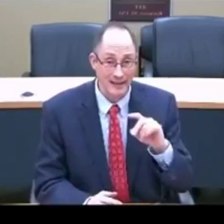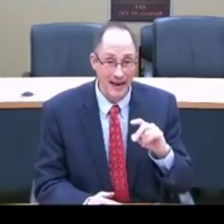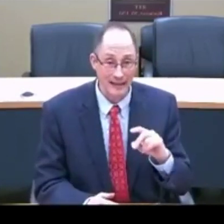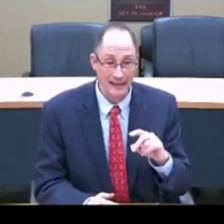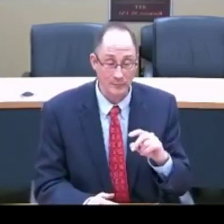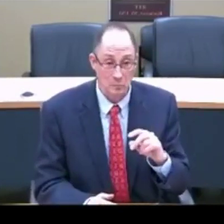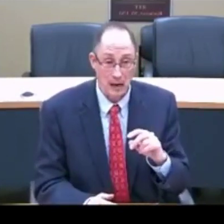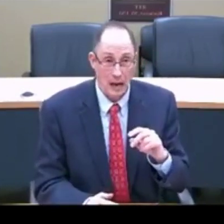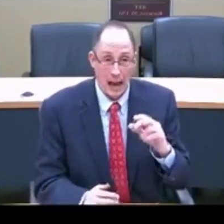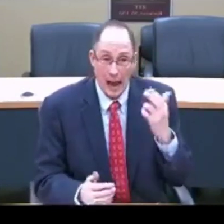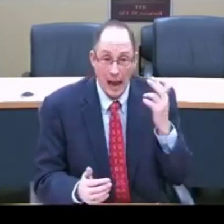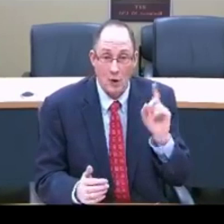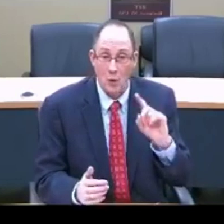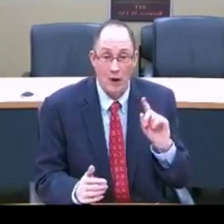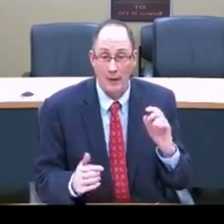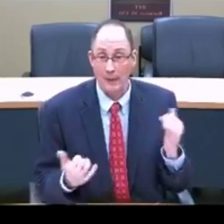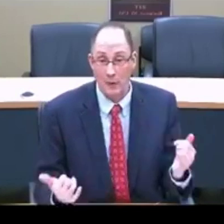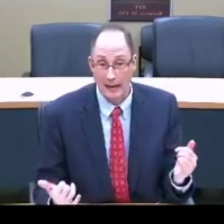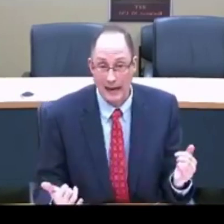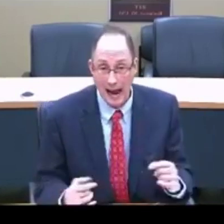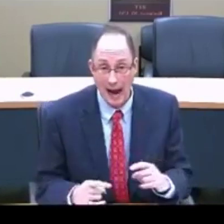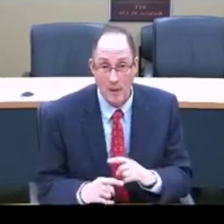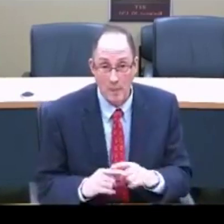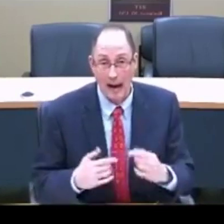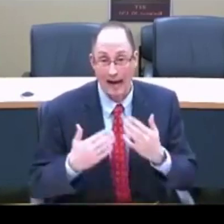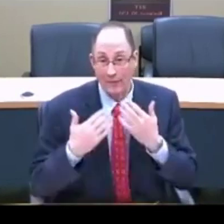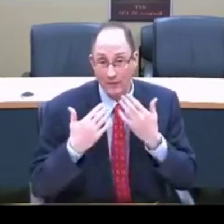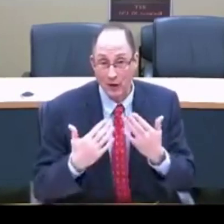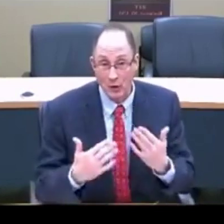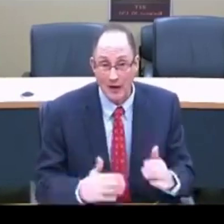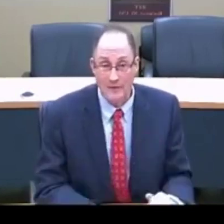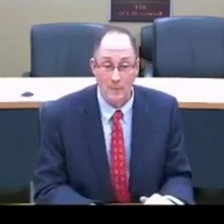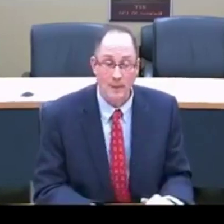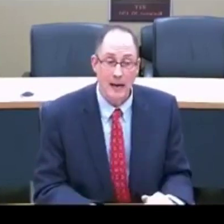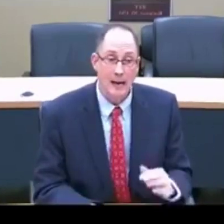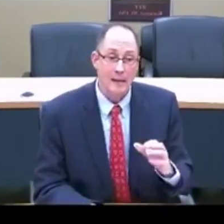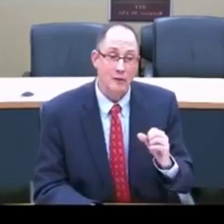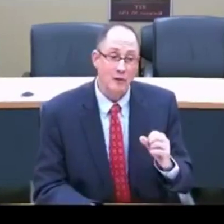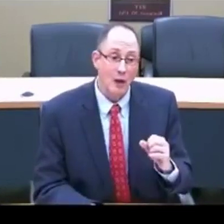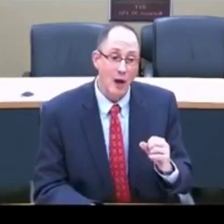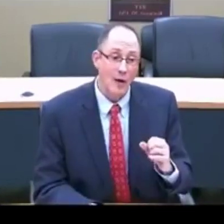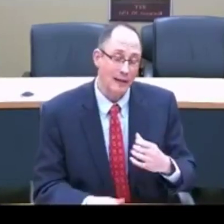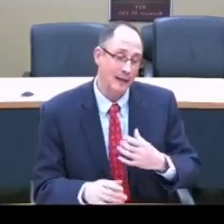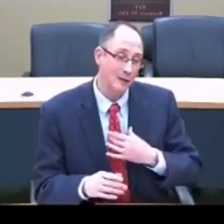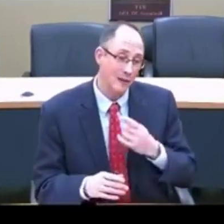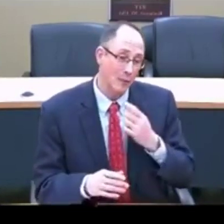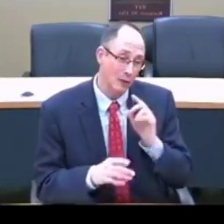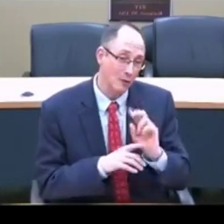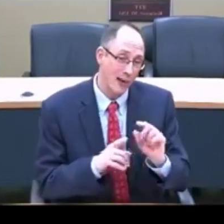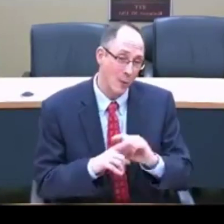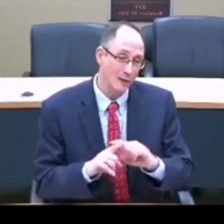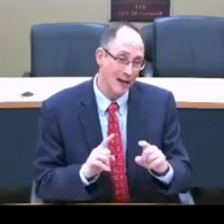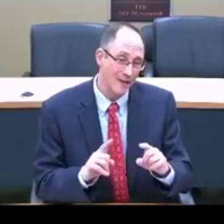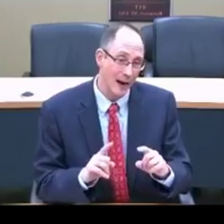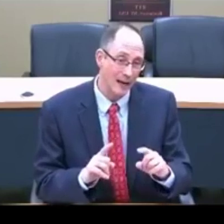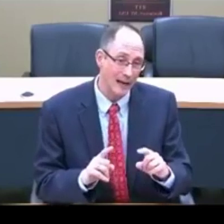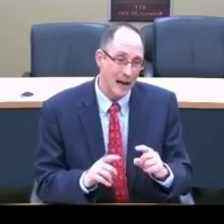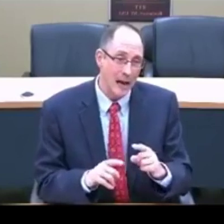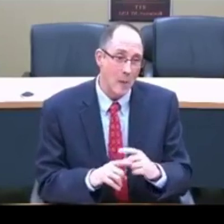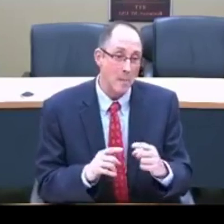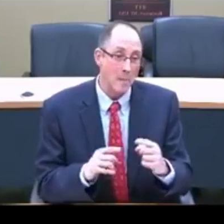NCHID, I don't know where I'd be right now, but I am very grateful. So it's interesting when you use that word different,